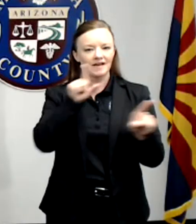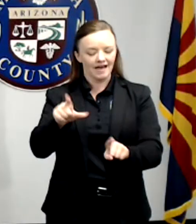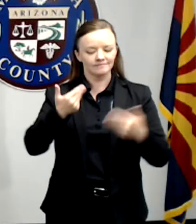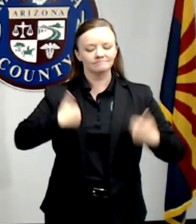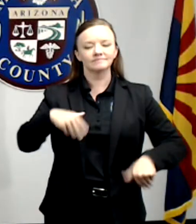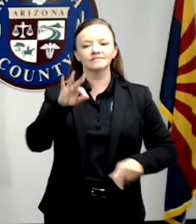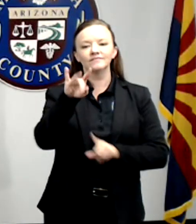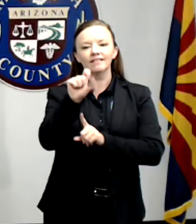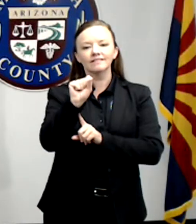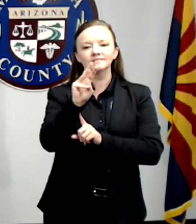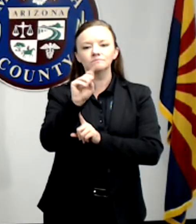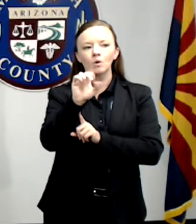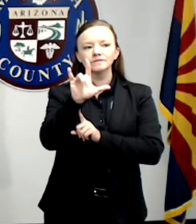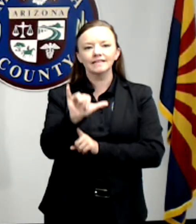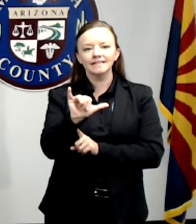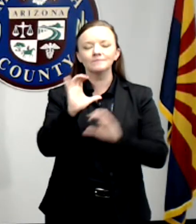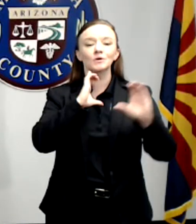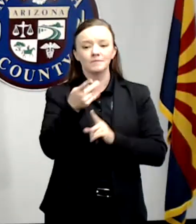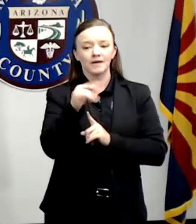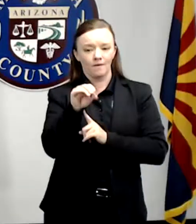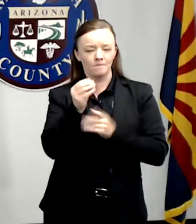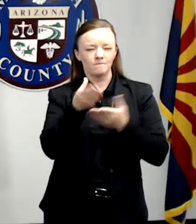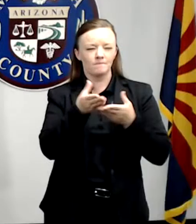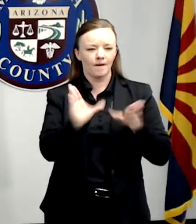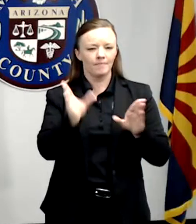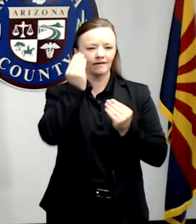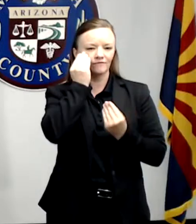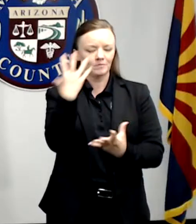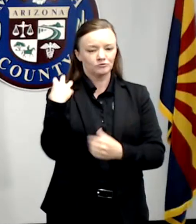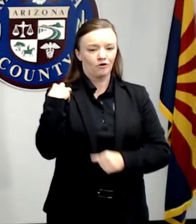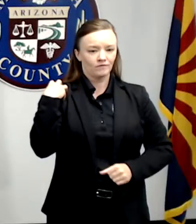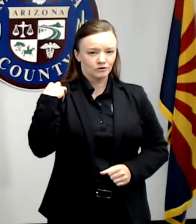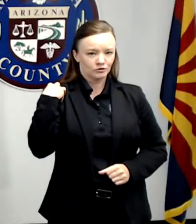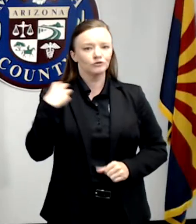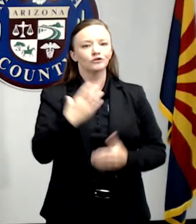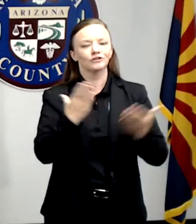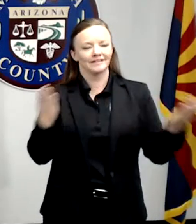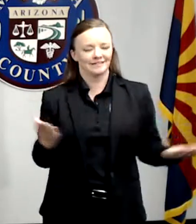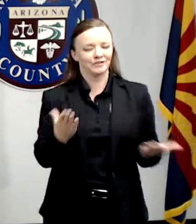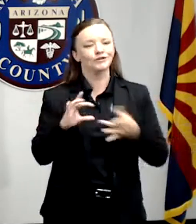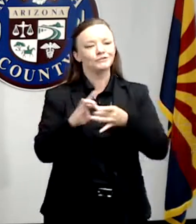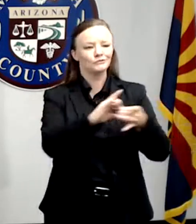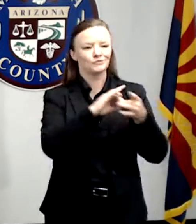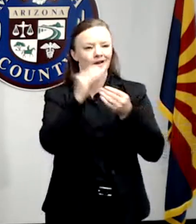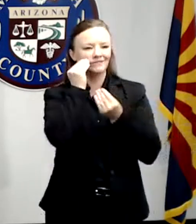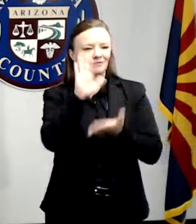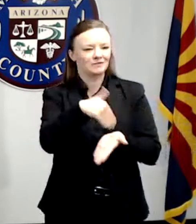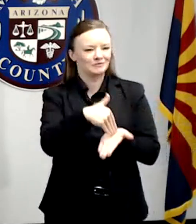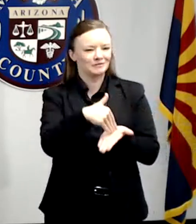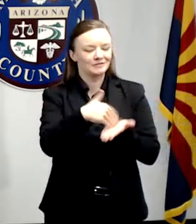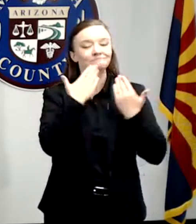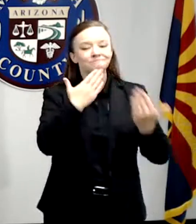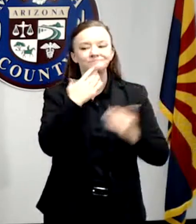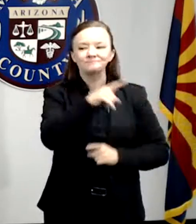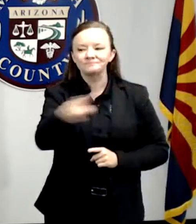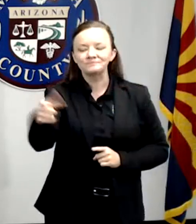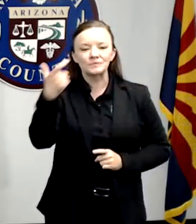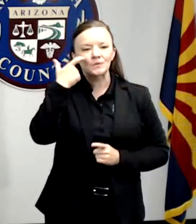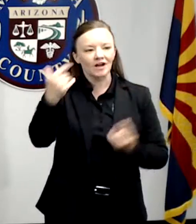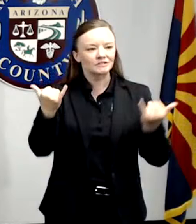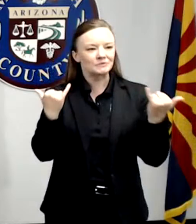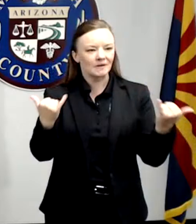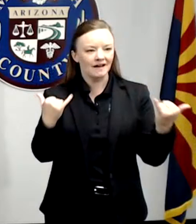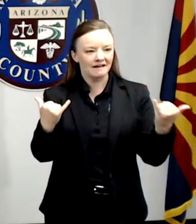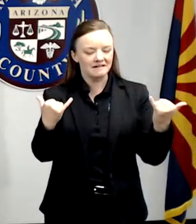I'm the Communications Director and the lead PIO in the Joint Information Center. So we'd like to thank you for being here today for